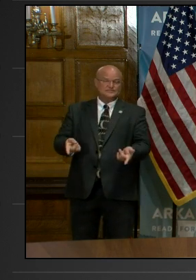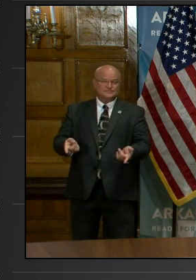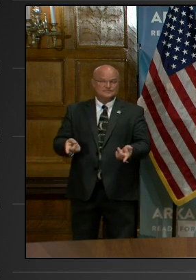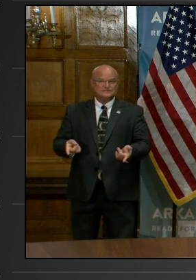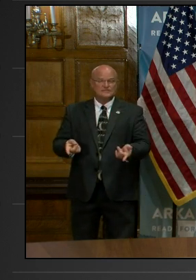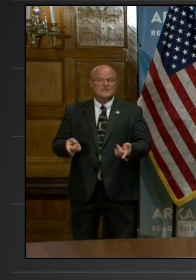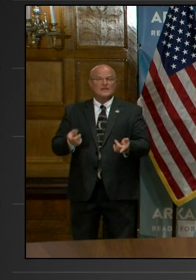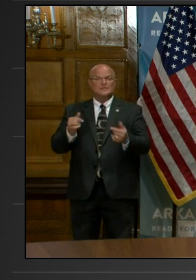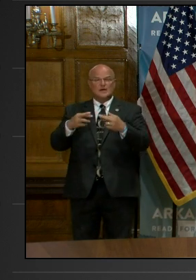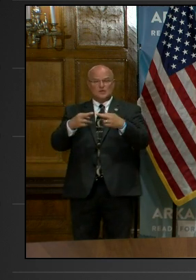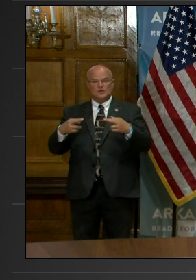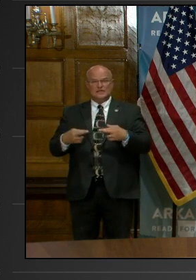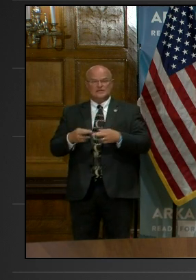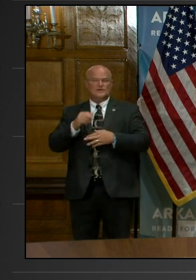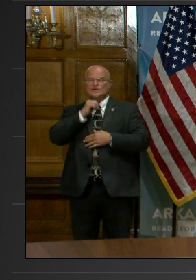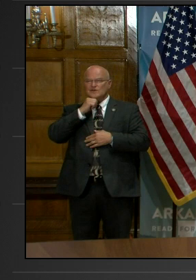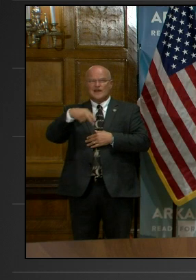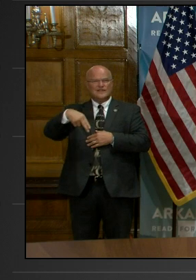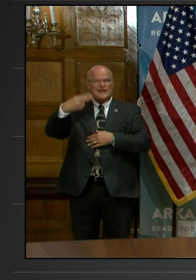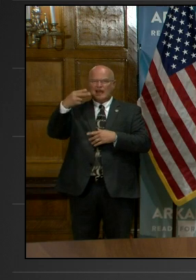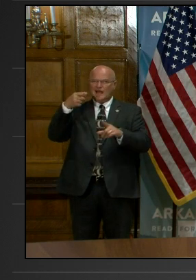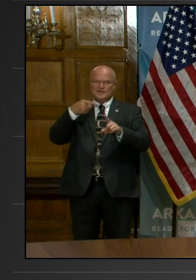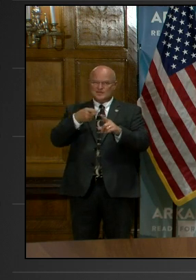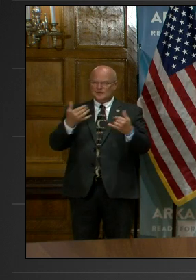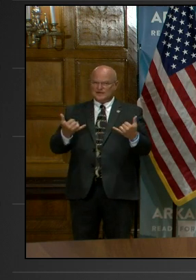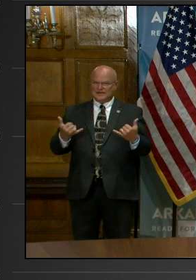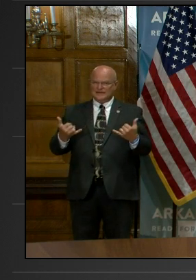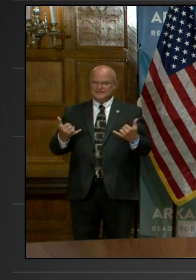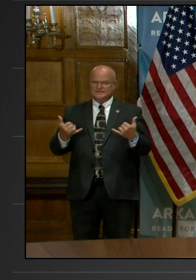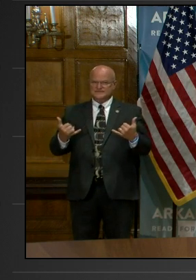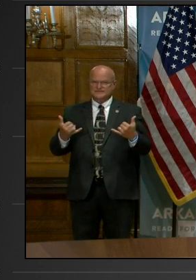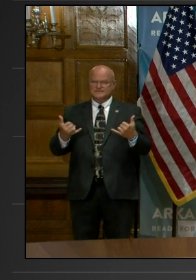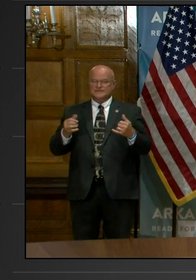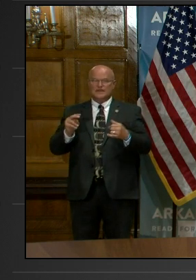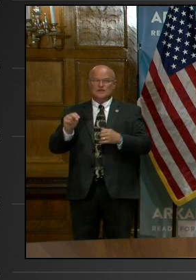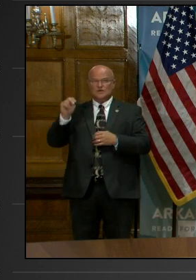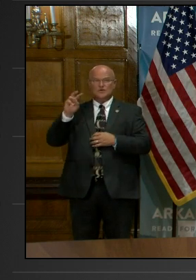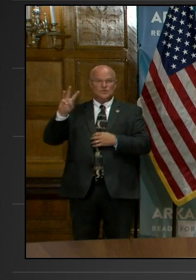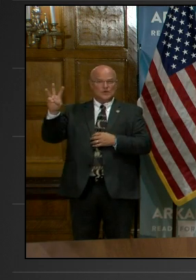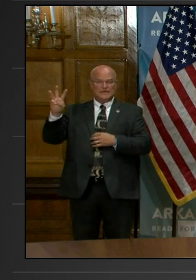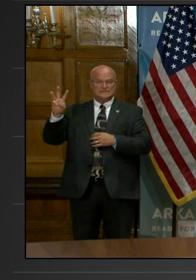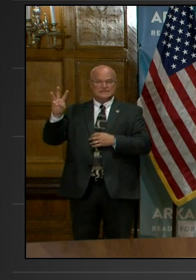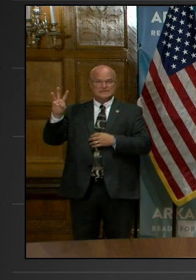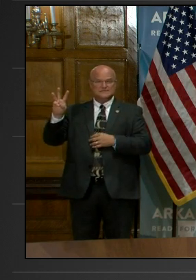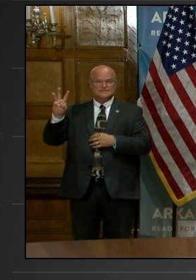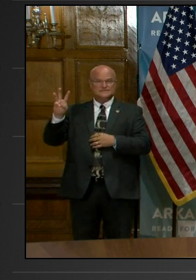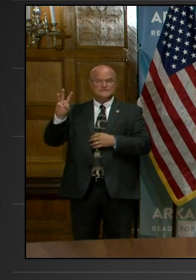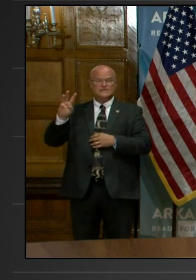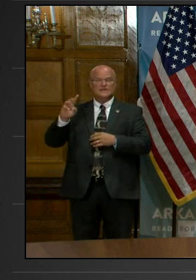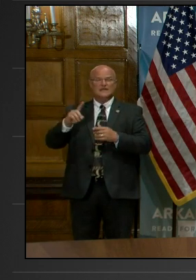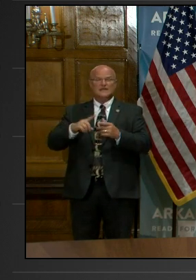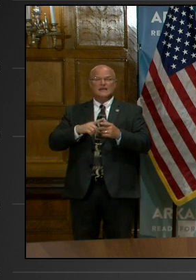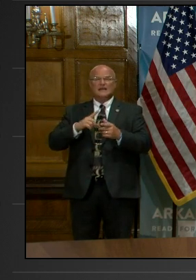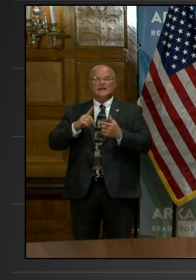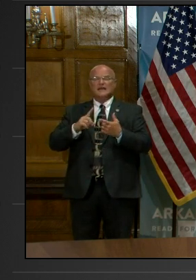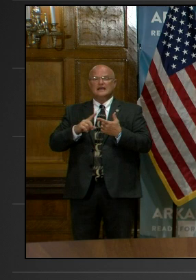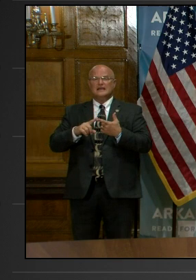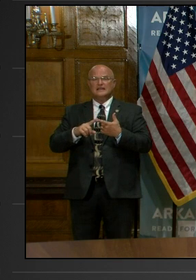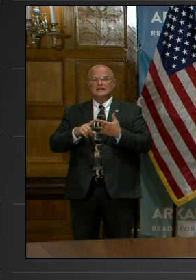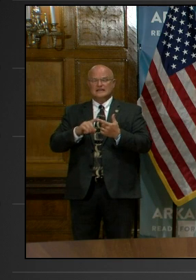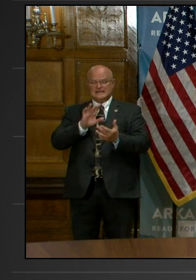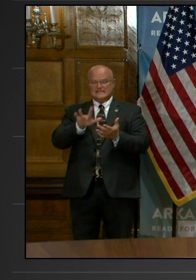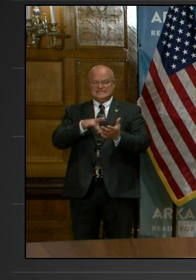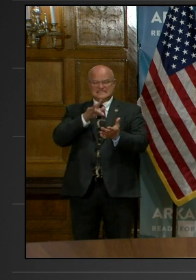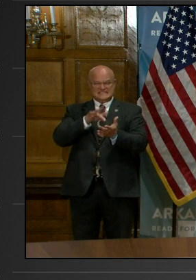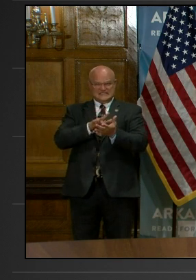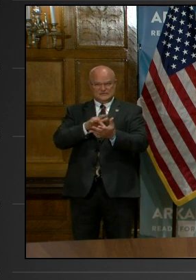previously, by region we're not at the high point in the northwest and then in the